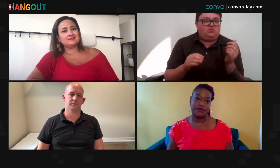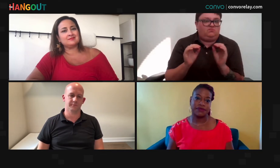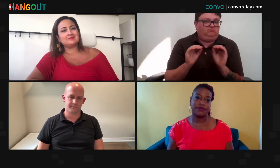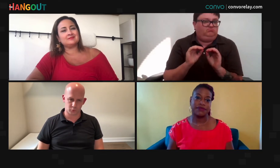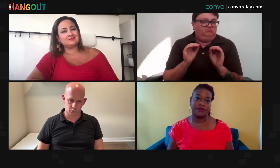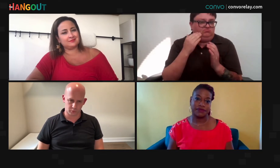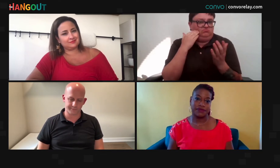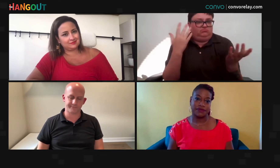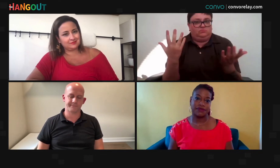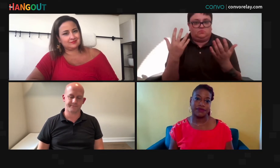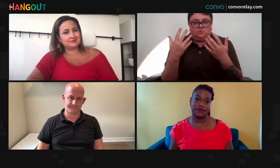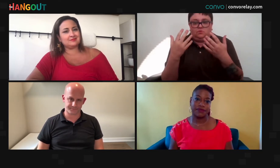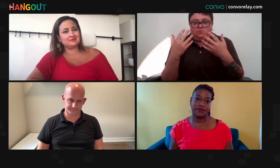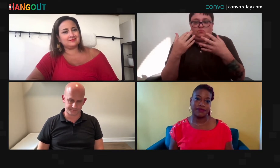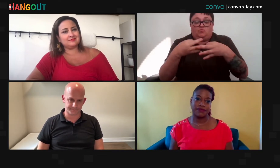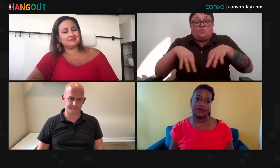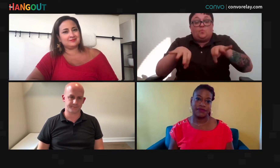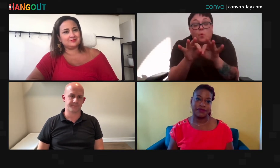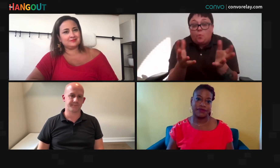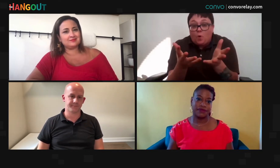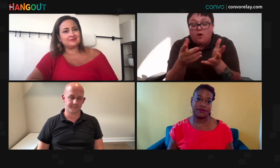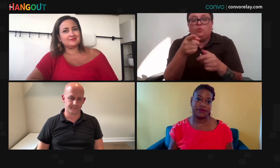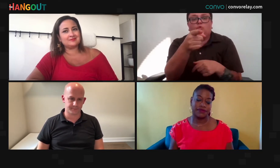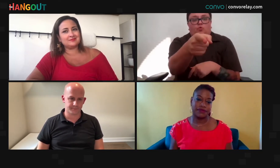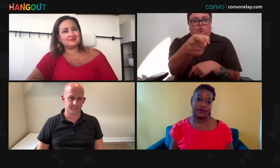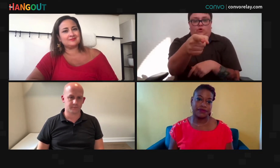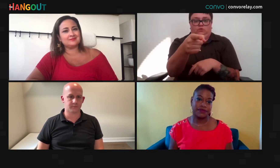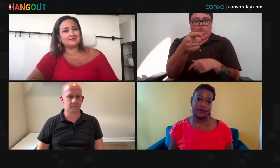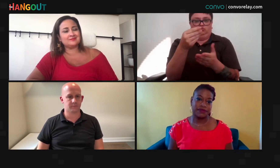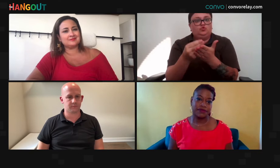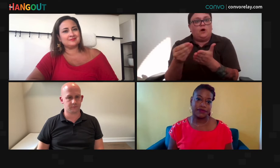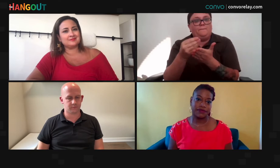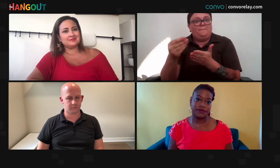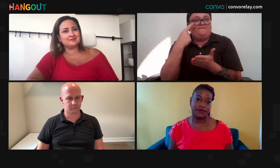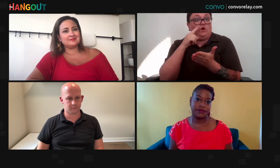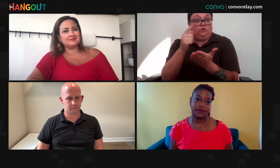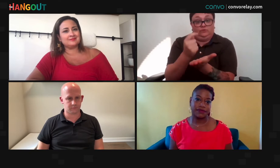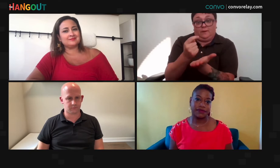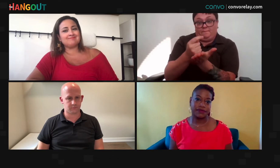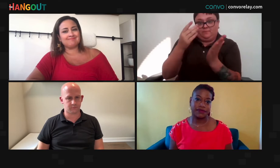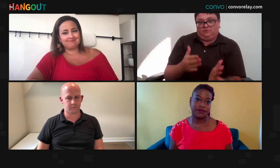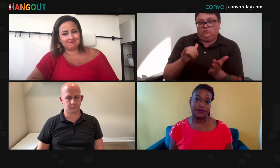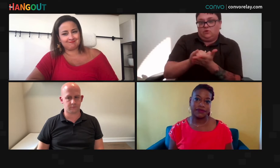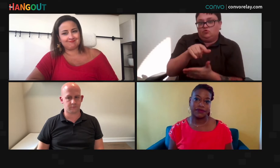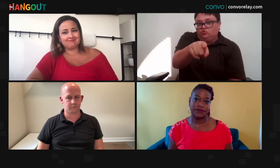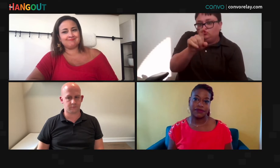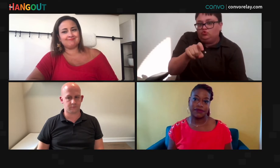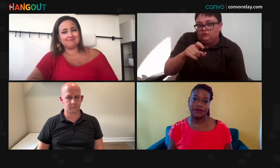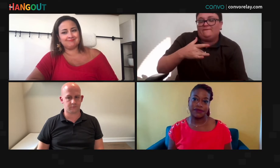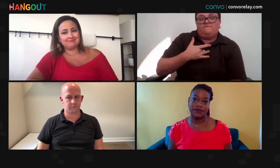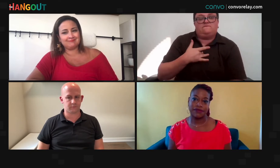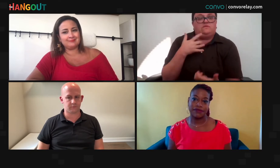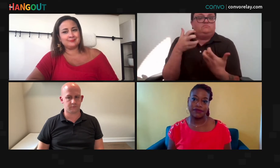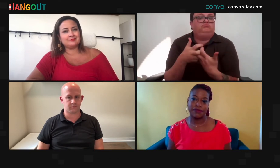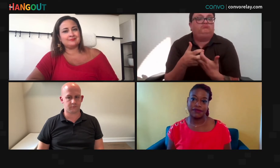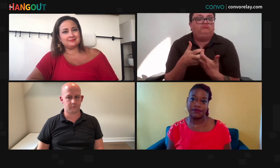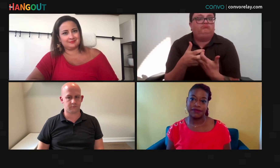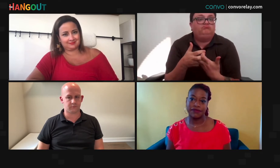We can't just choose one or the other. And what's really important is when you're shopping for a therapist, you